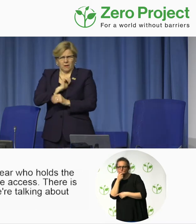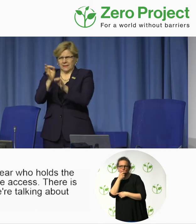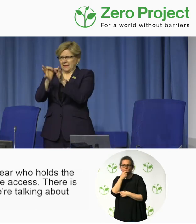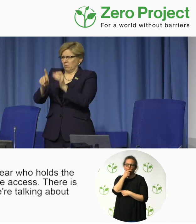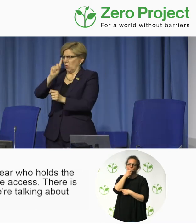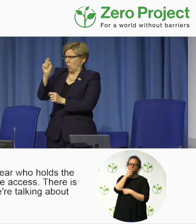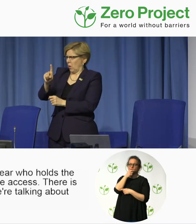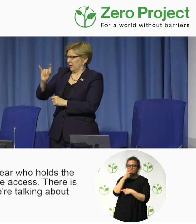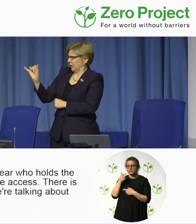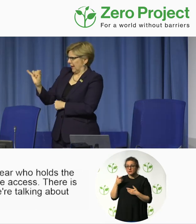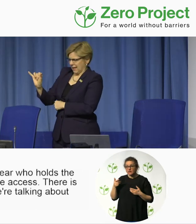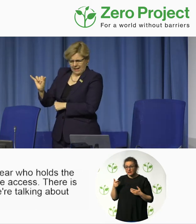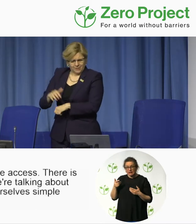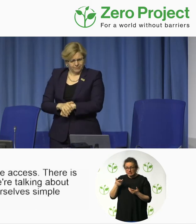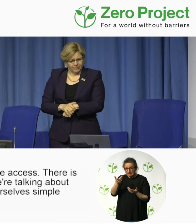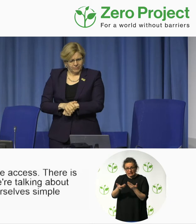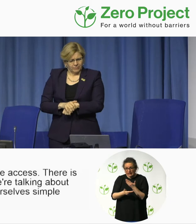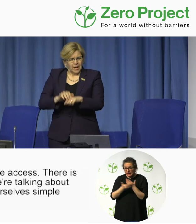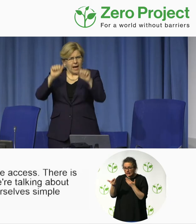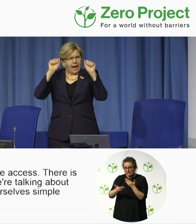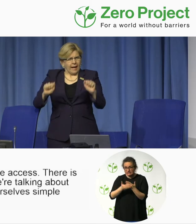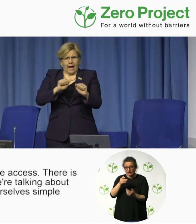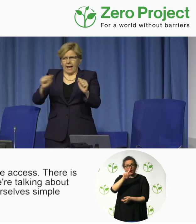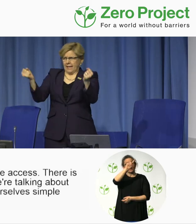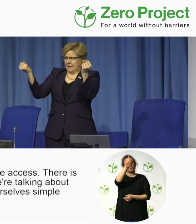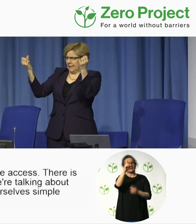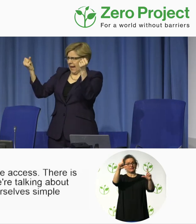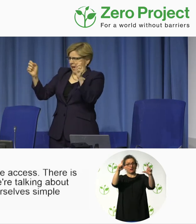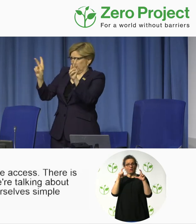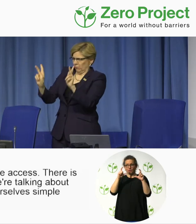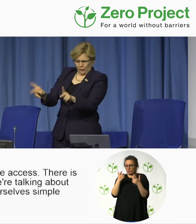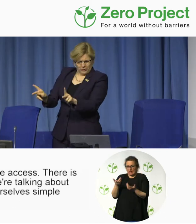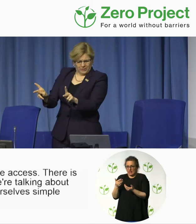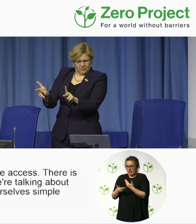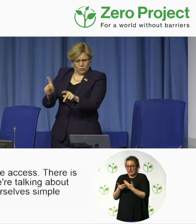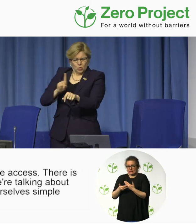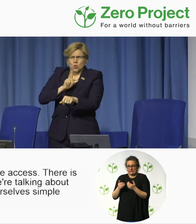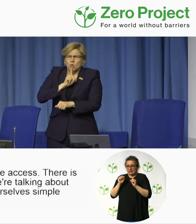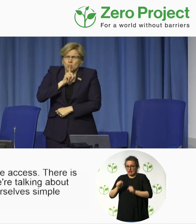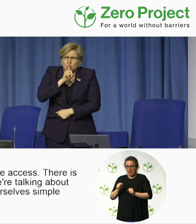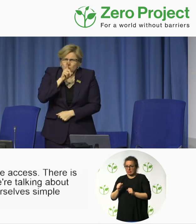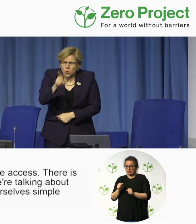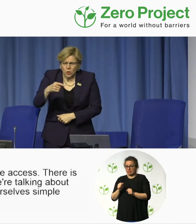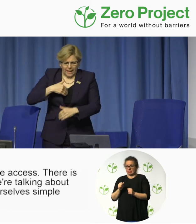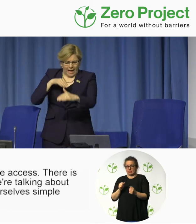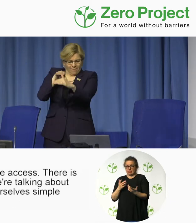do we ever really ask ourselves simple questions like, can a signing